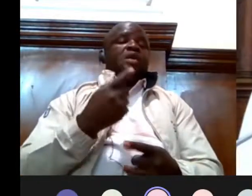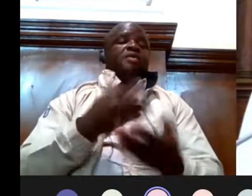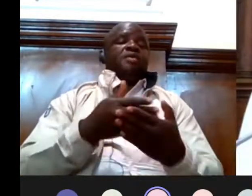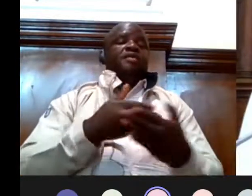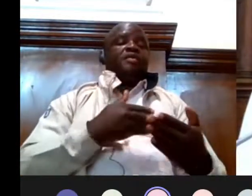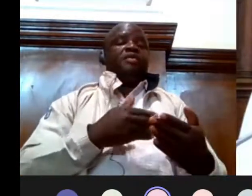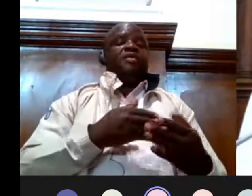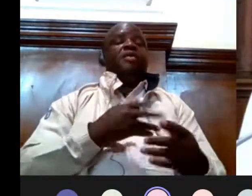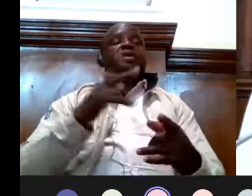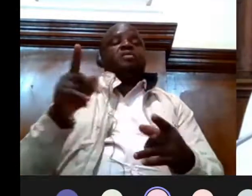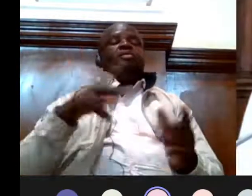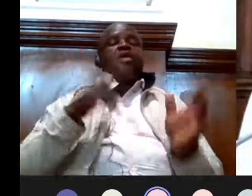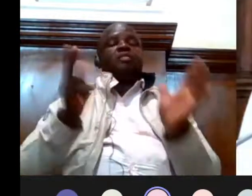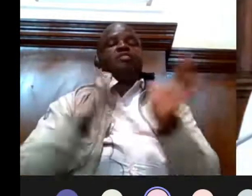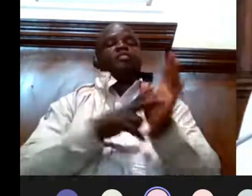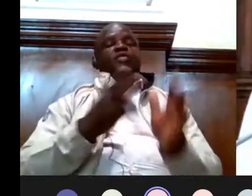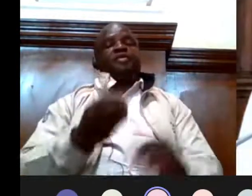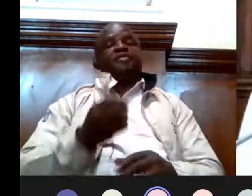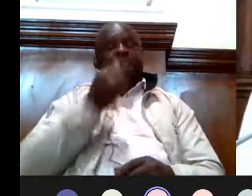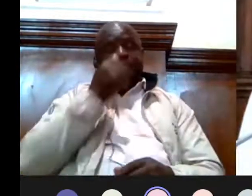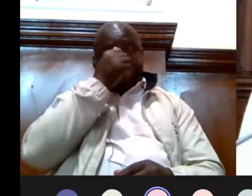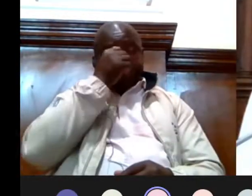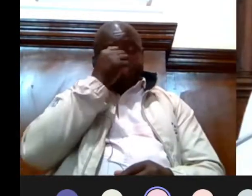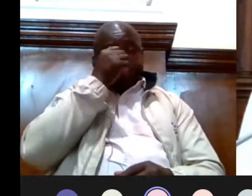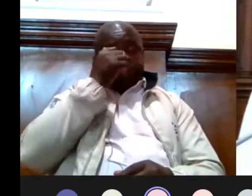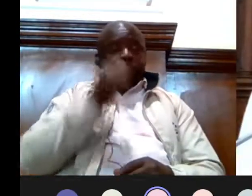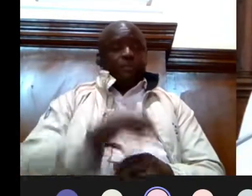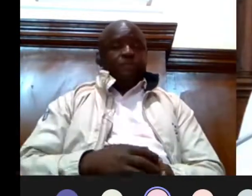them becoming available